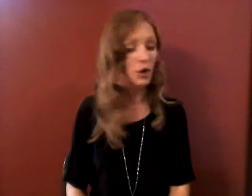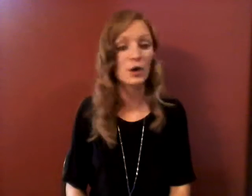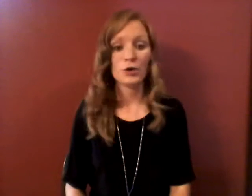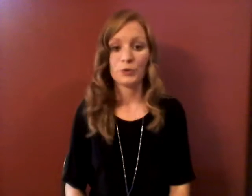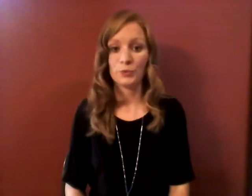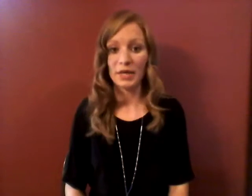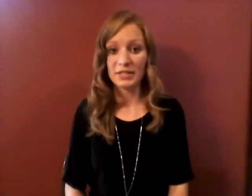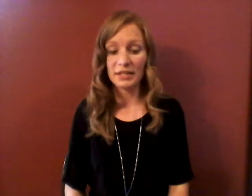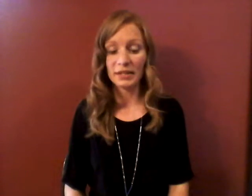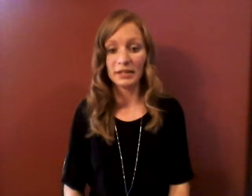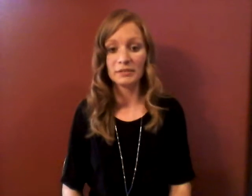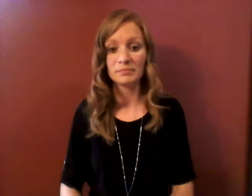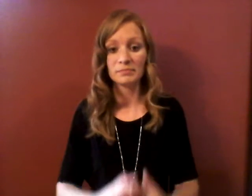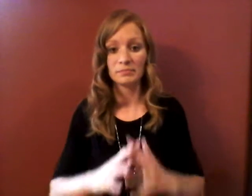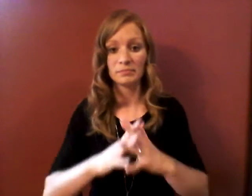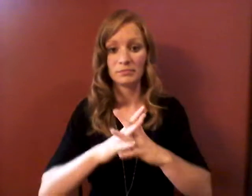Wrestling.